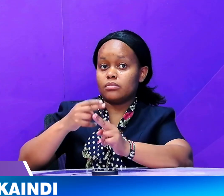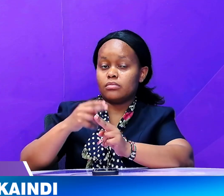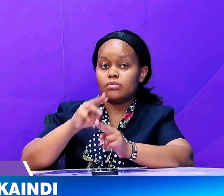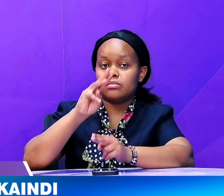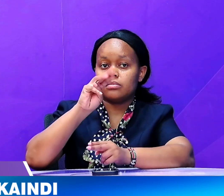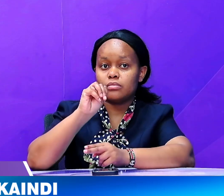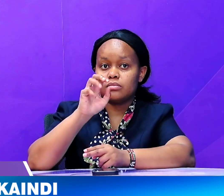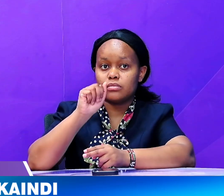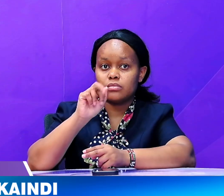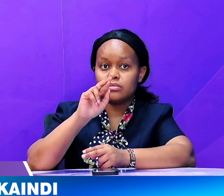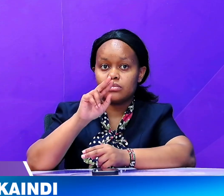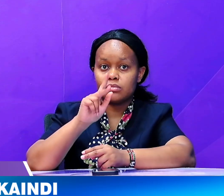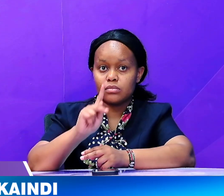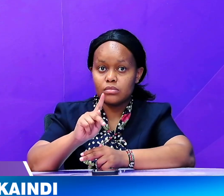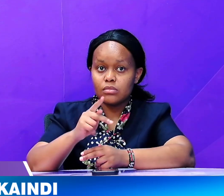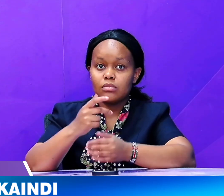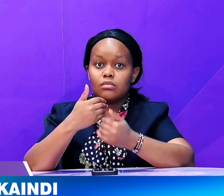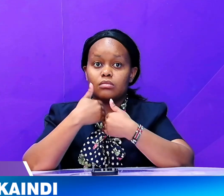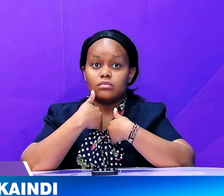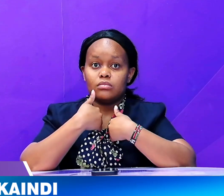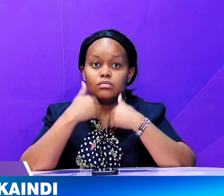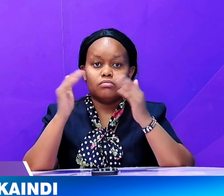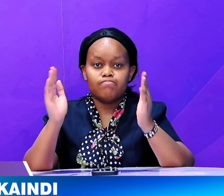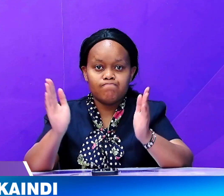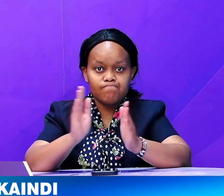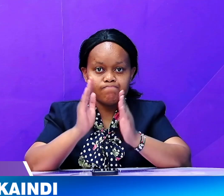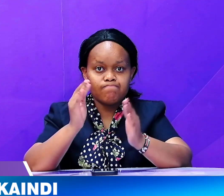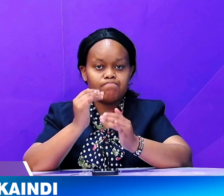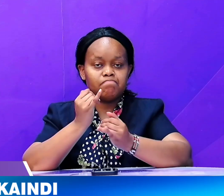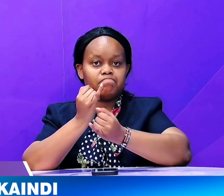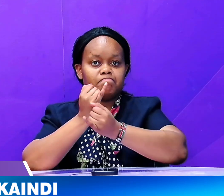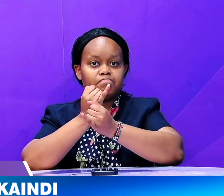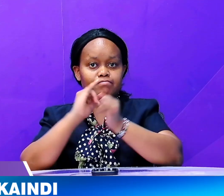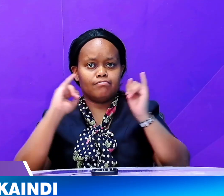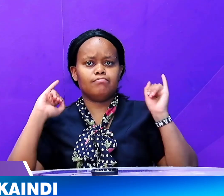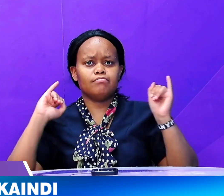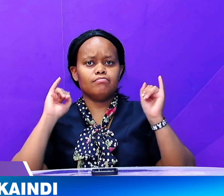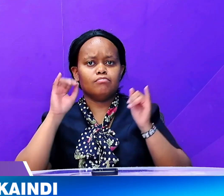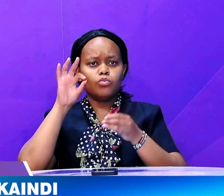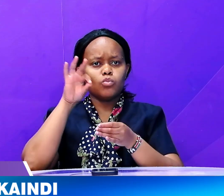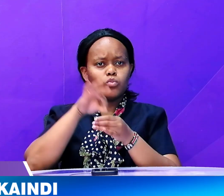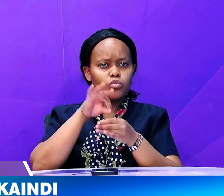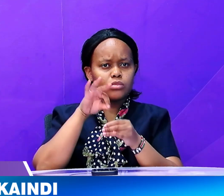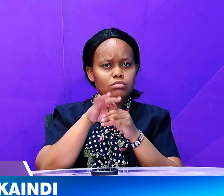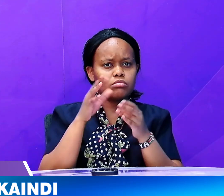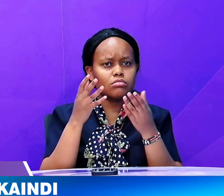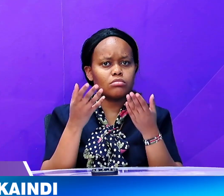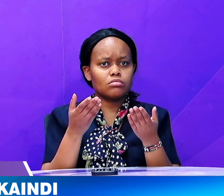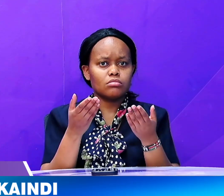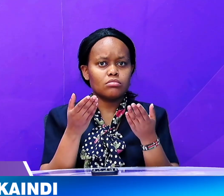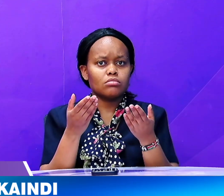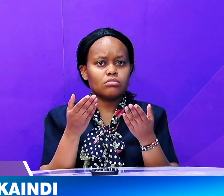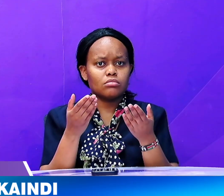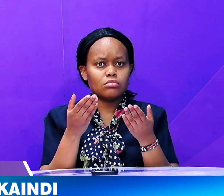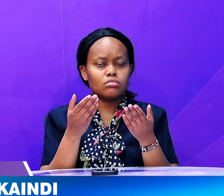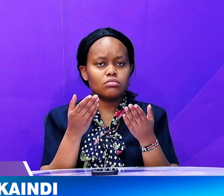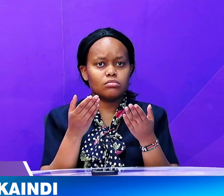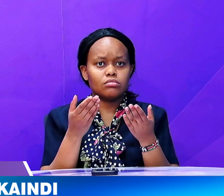On other news updates, Uriri MP Mark Nyamita has urged the Independent Electoral and